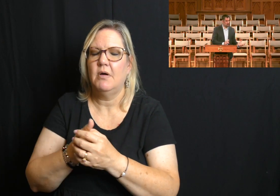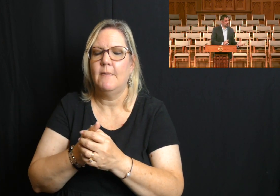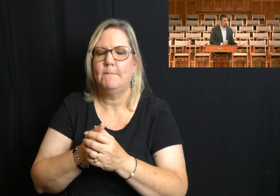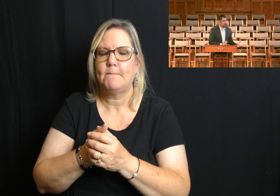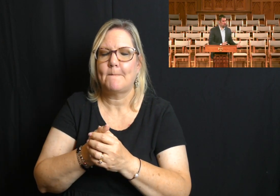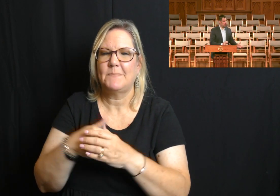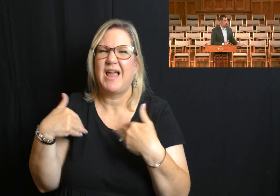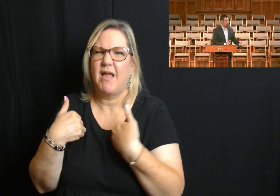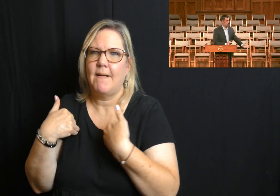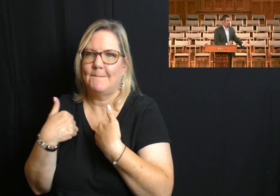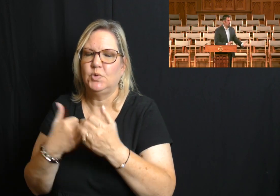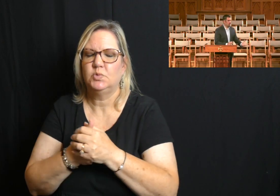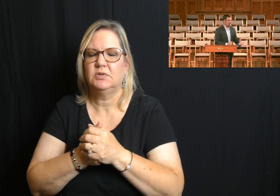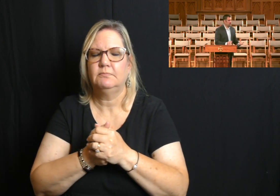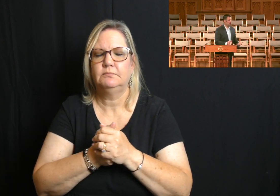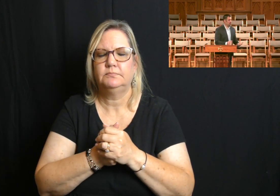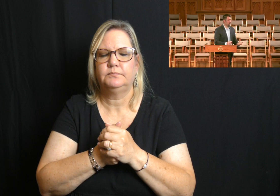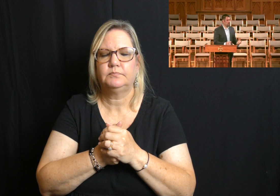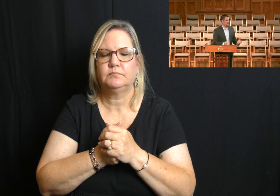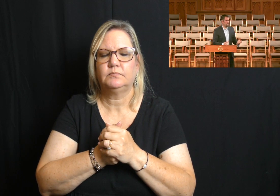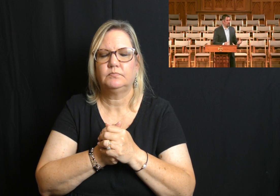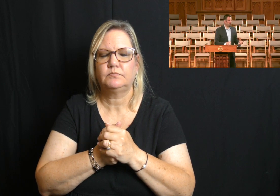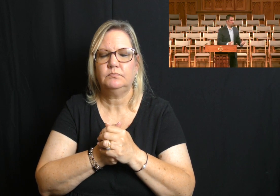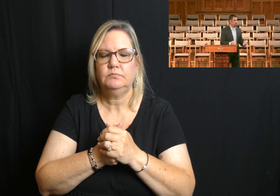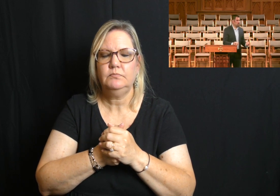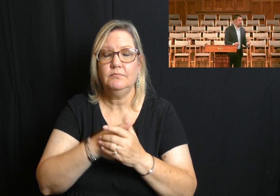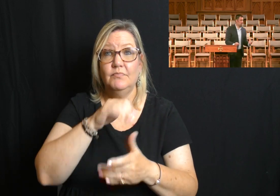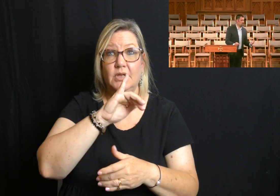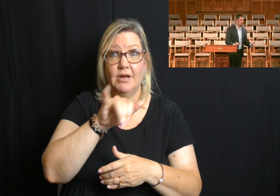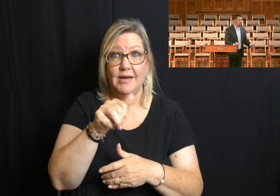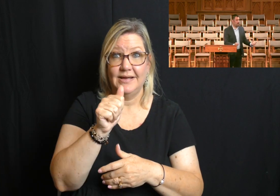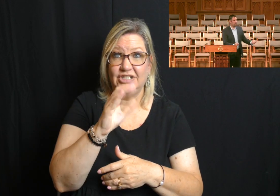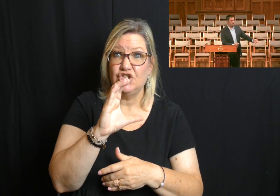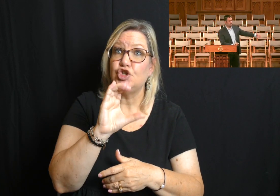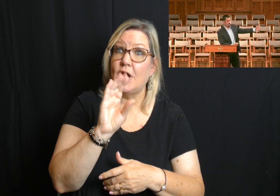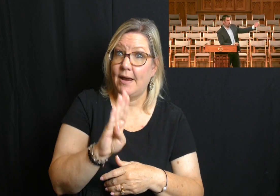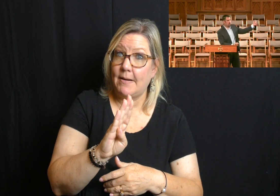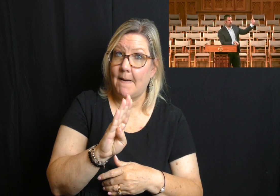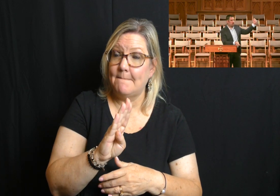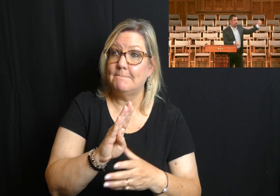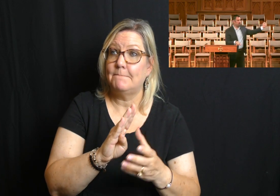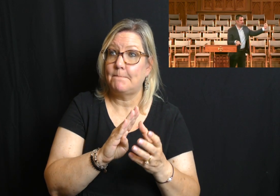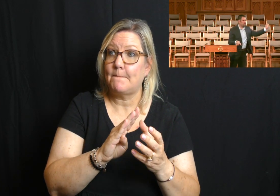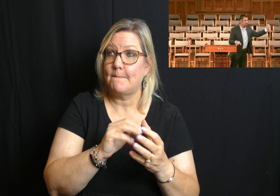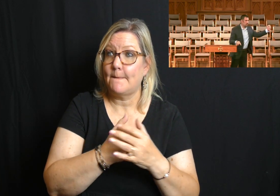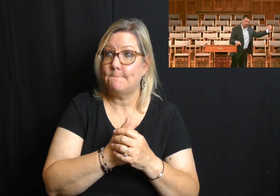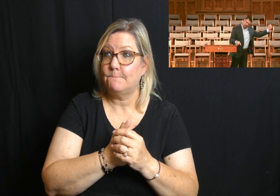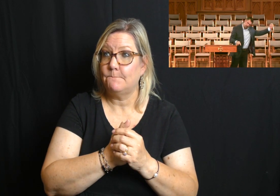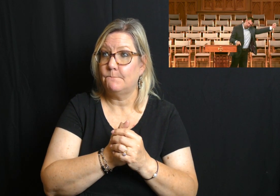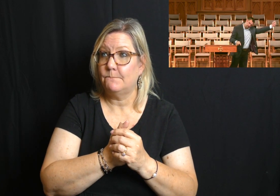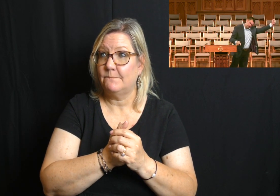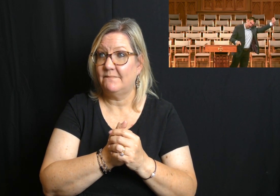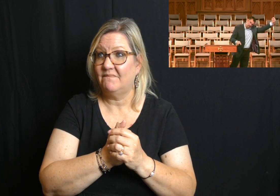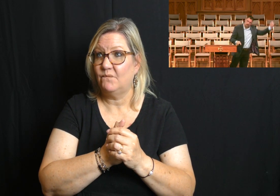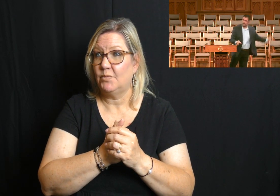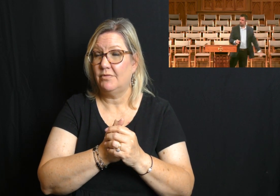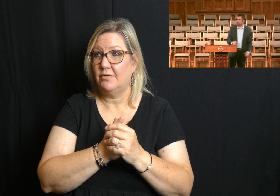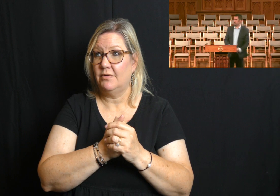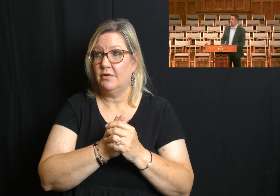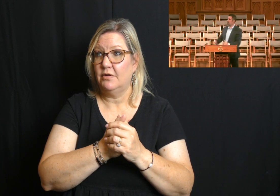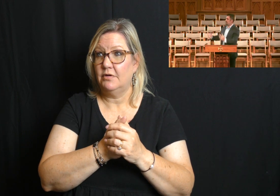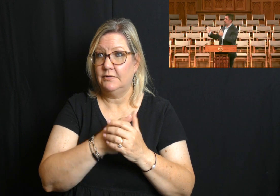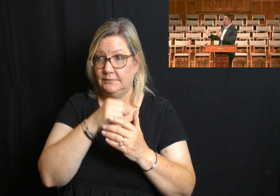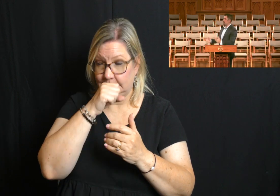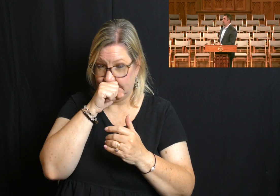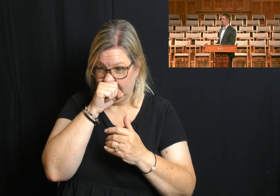here's also in the story, we know that, you know, Jacob was so eager to come out that he came out grabbing the foot of his brother. He's like, don't let me here. And then it's just